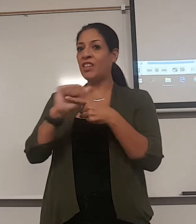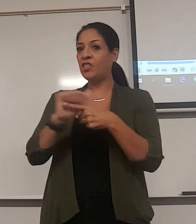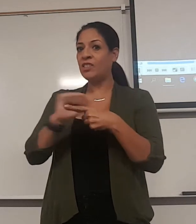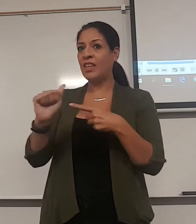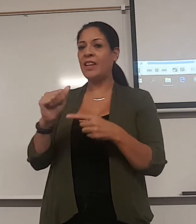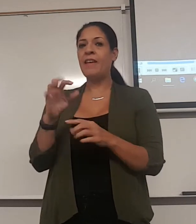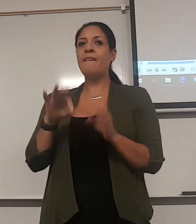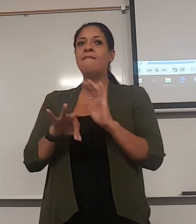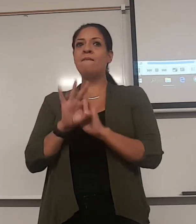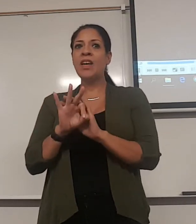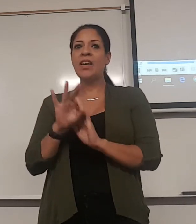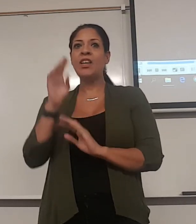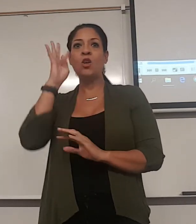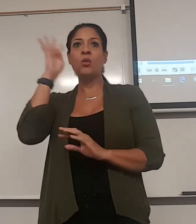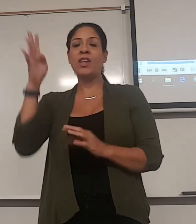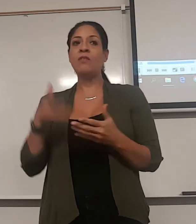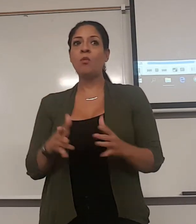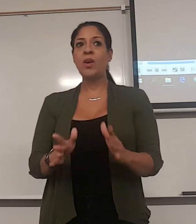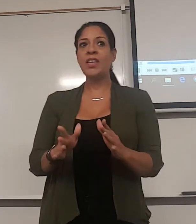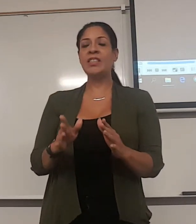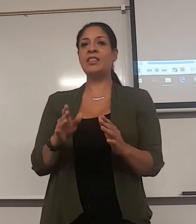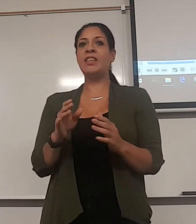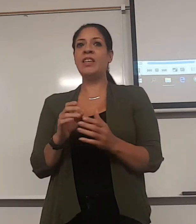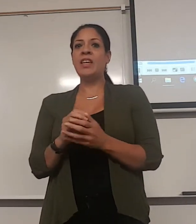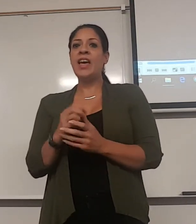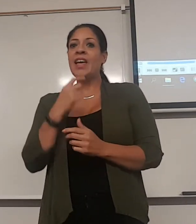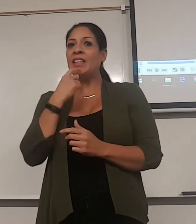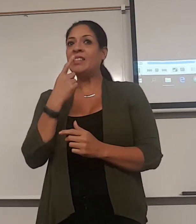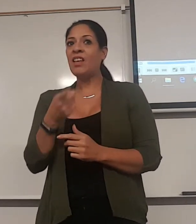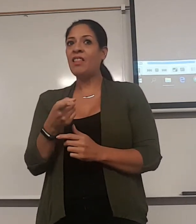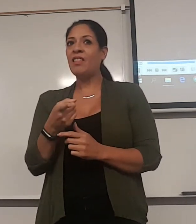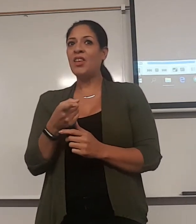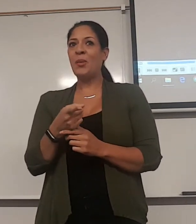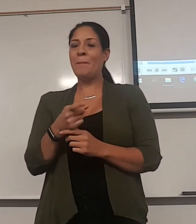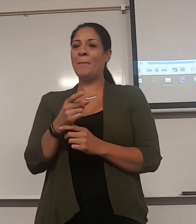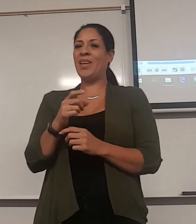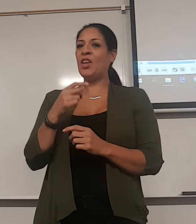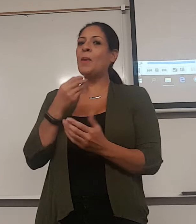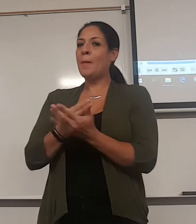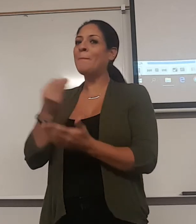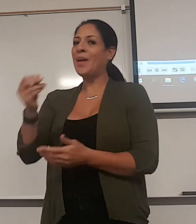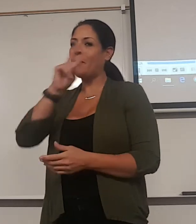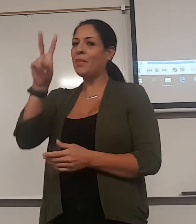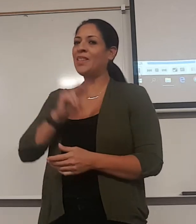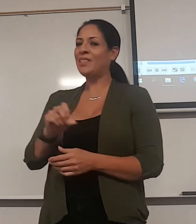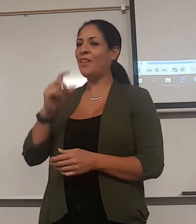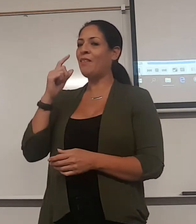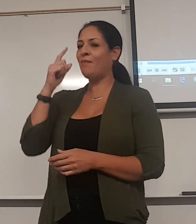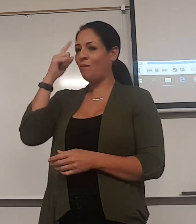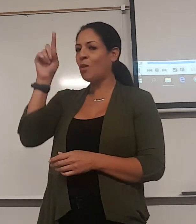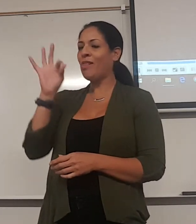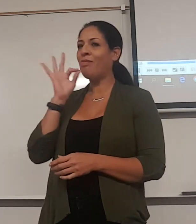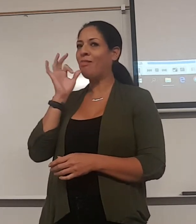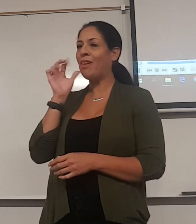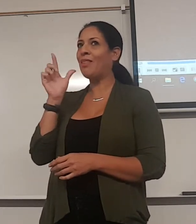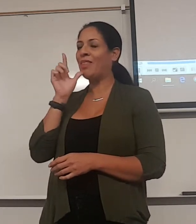of bringing the youth together and tell them that you'll buy them lots of pizza for lunch. To understand racism, we must define